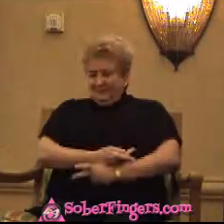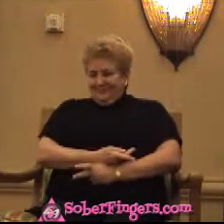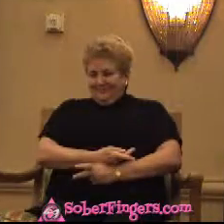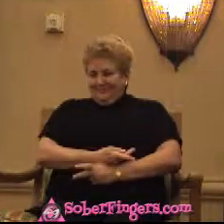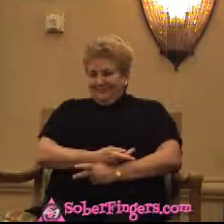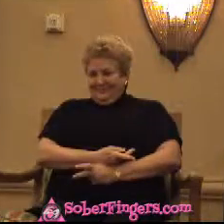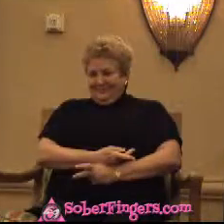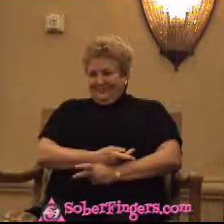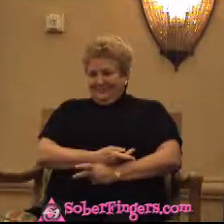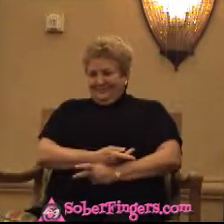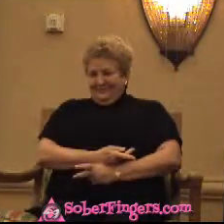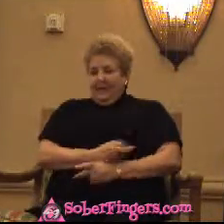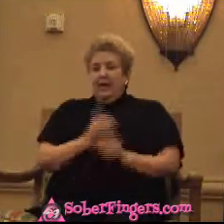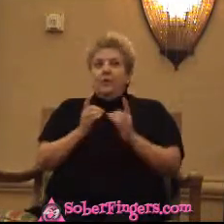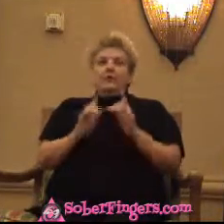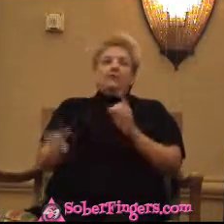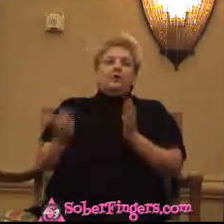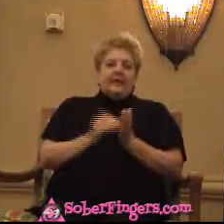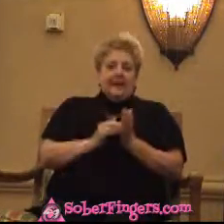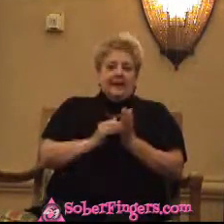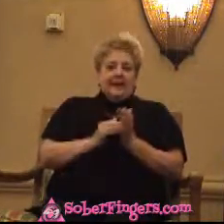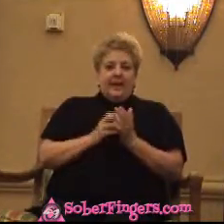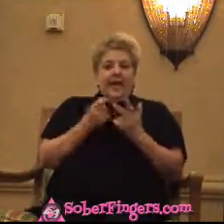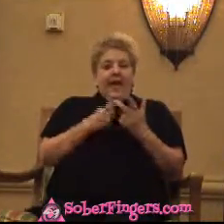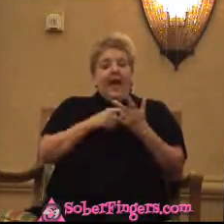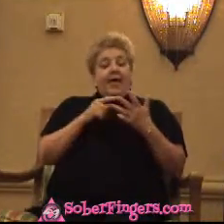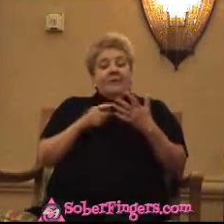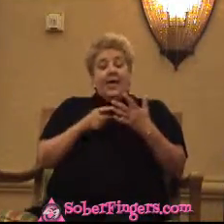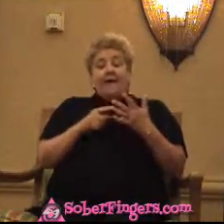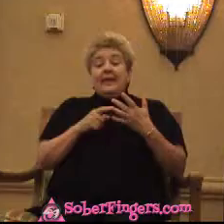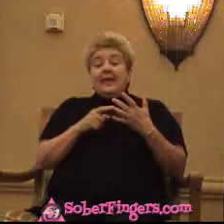So I divorced her and I married the second one again.